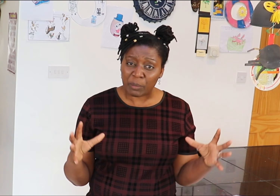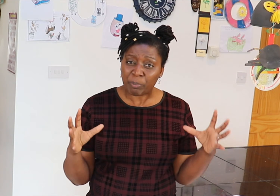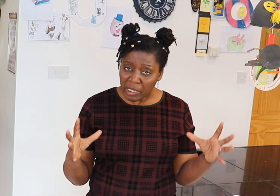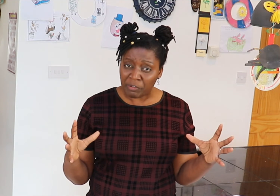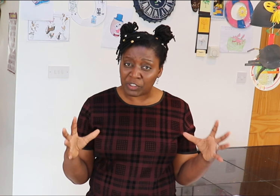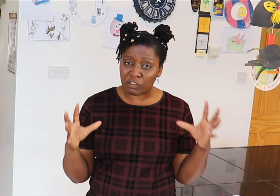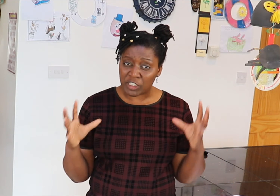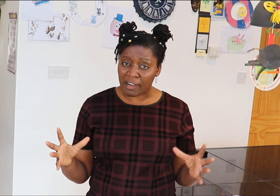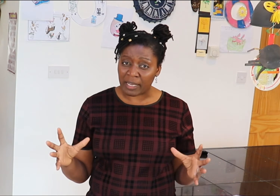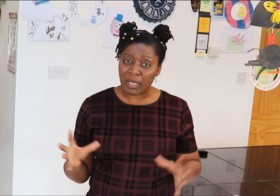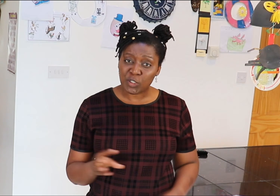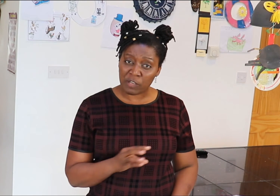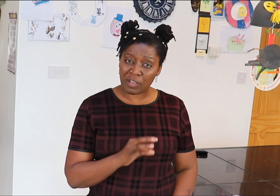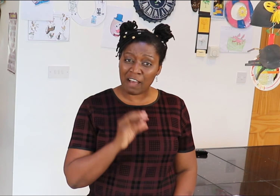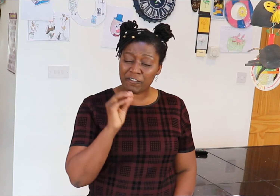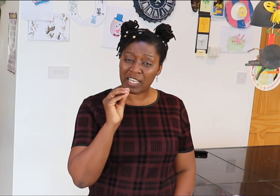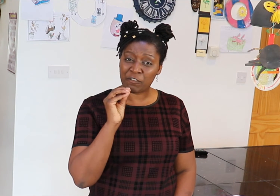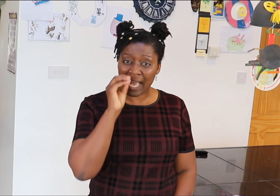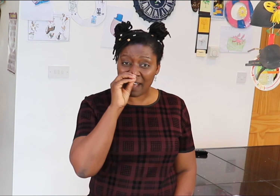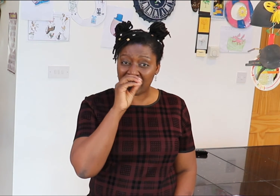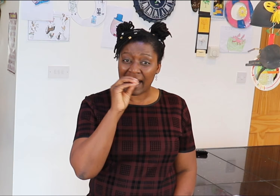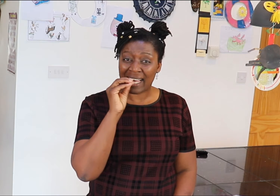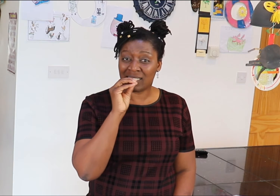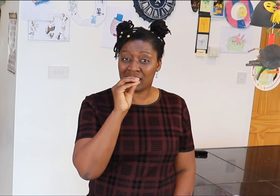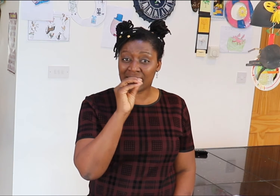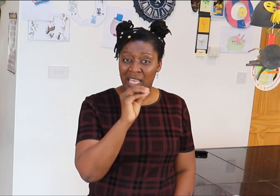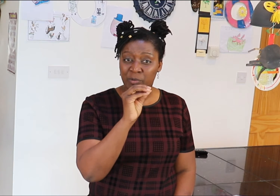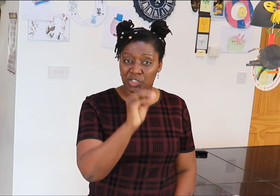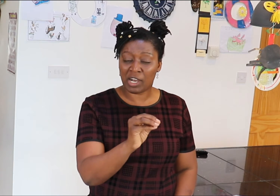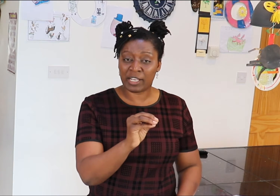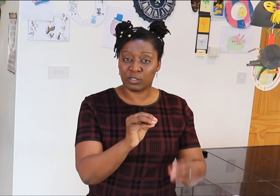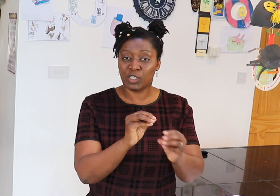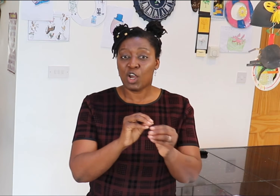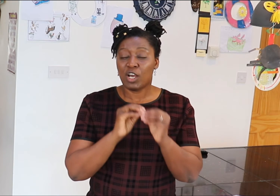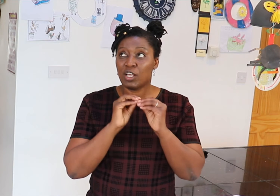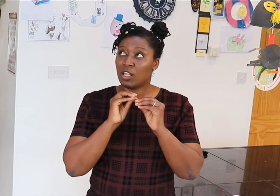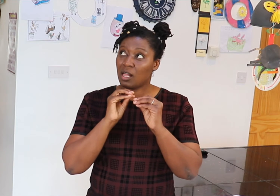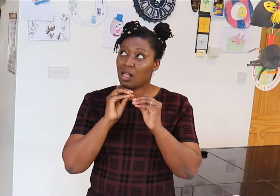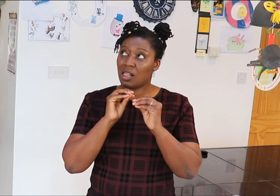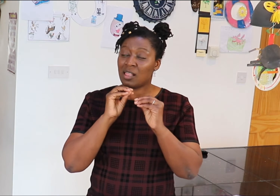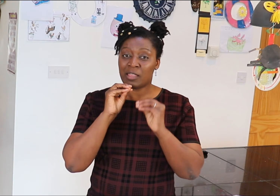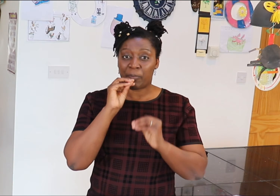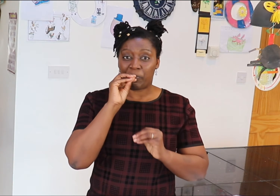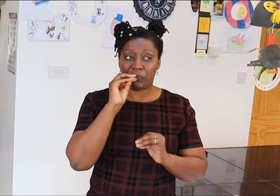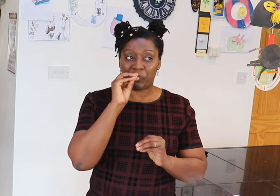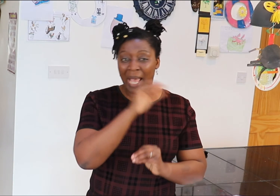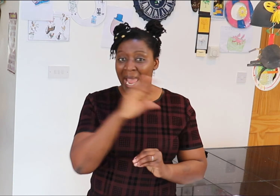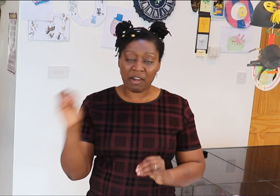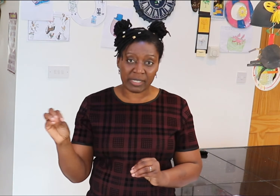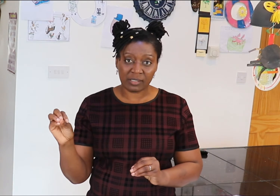significant period of time. So if you have a disabled child, the